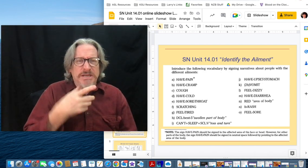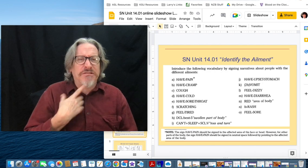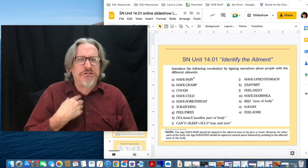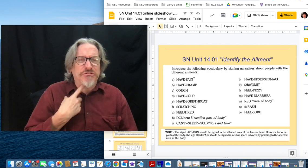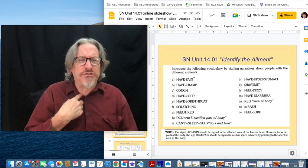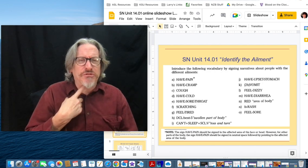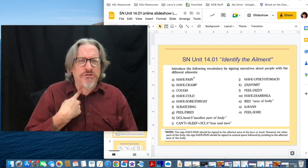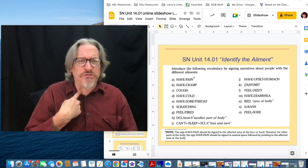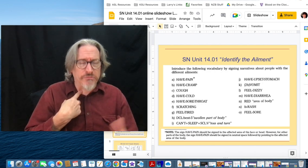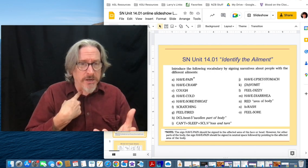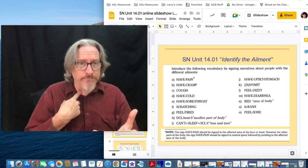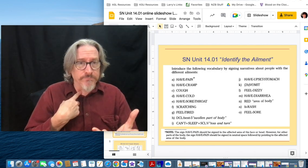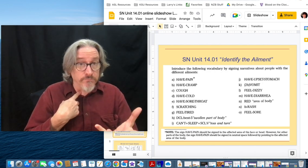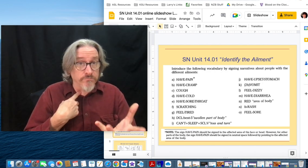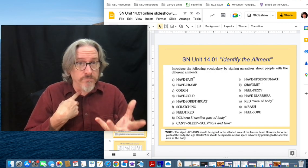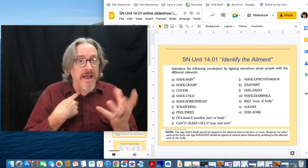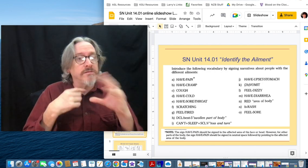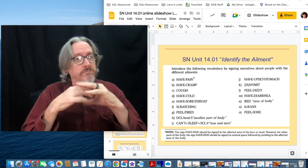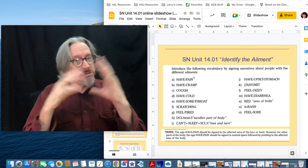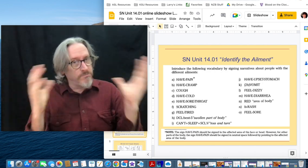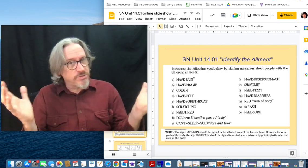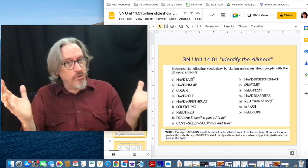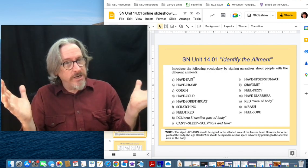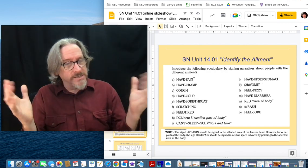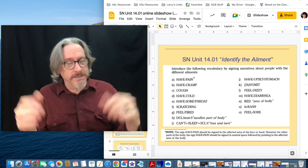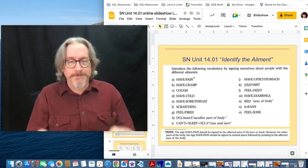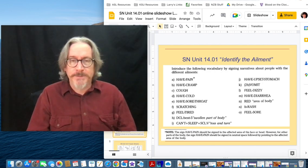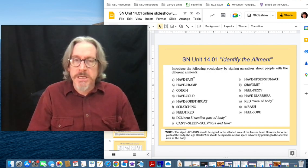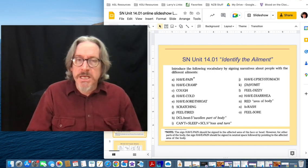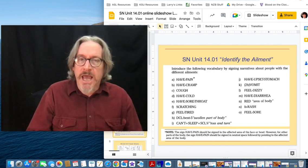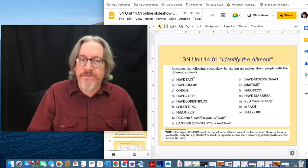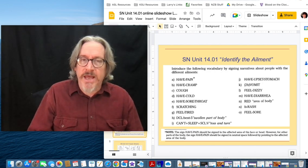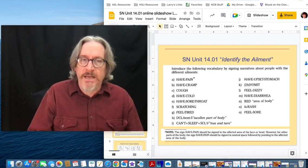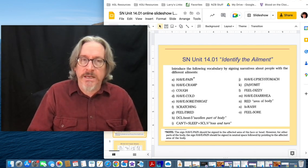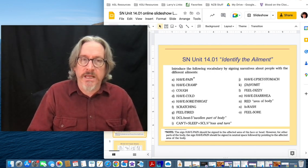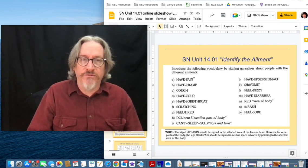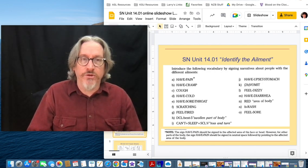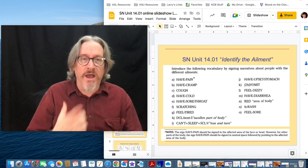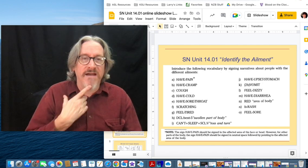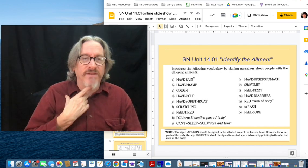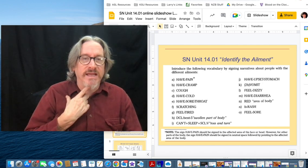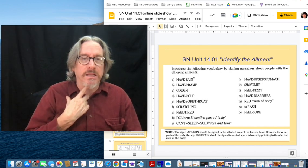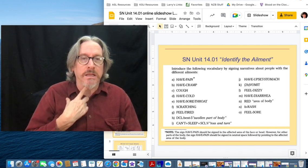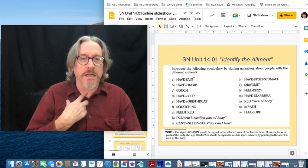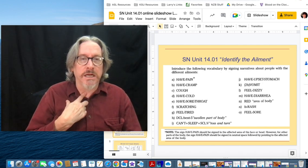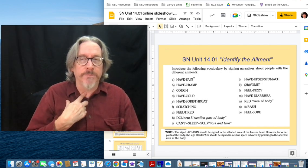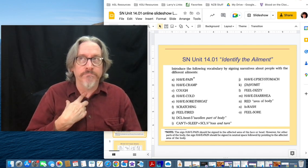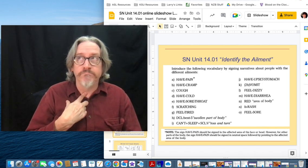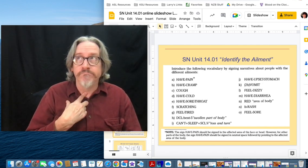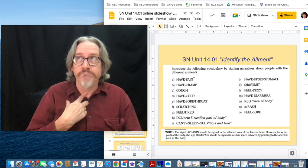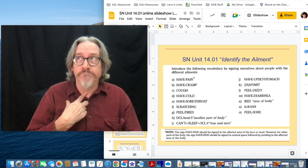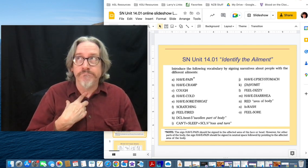need drink, thirst, right? That much more innocent. And then if you have a